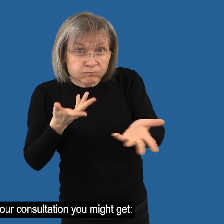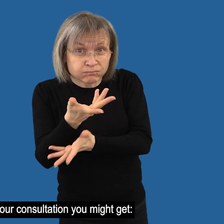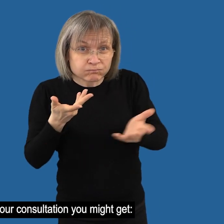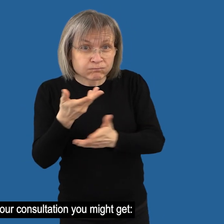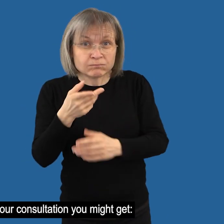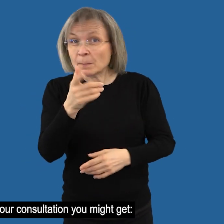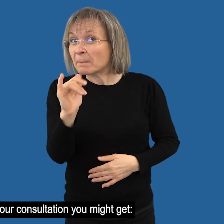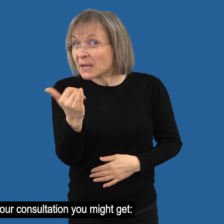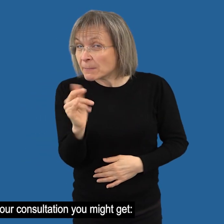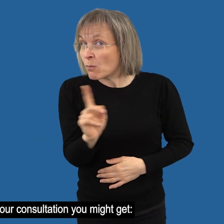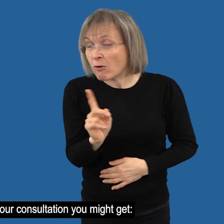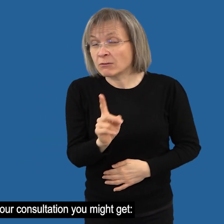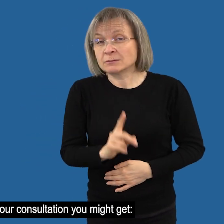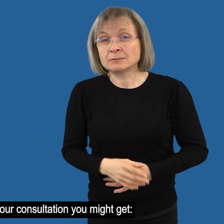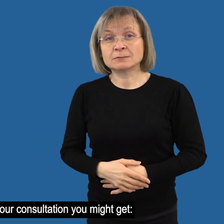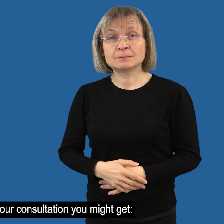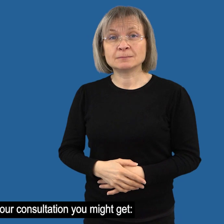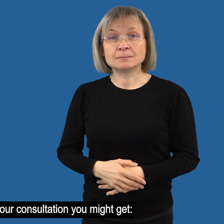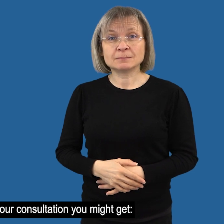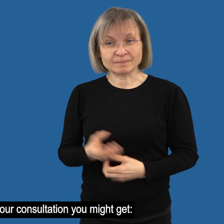After your consultation, you might get